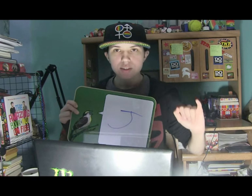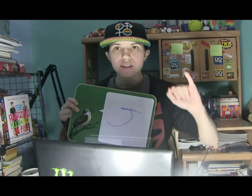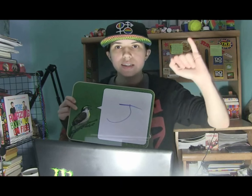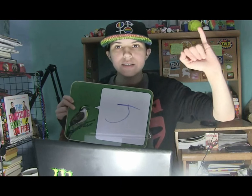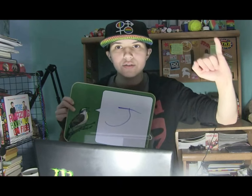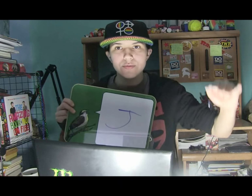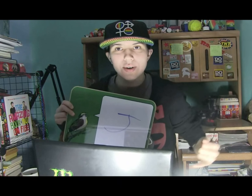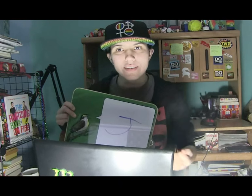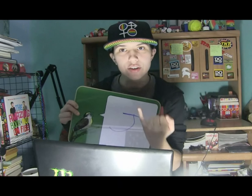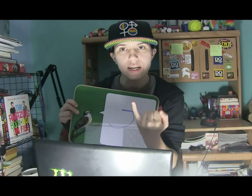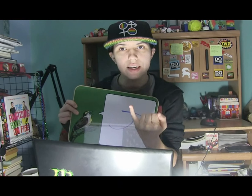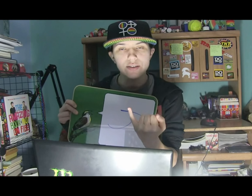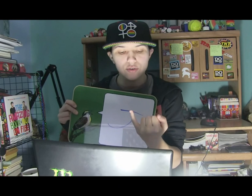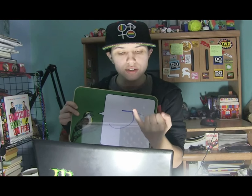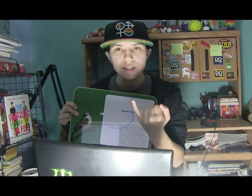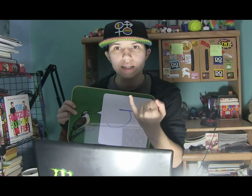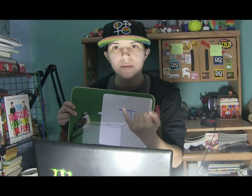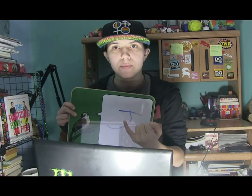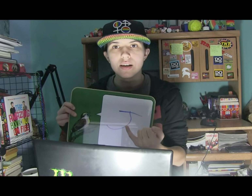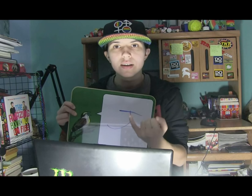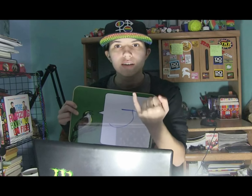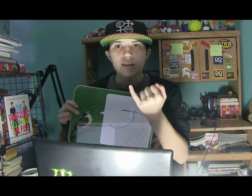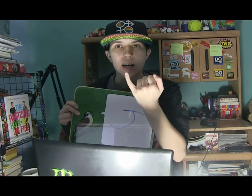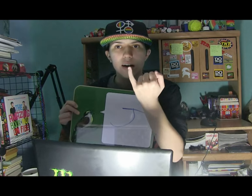And yes, your hand is going to become